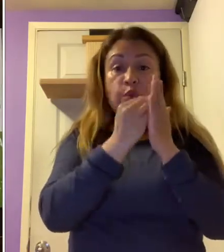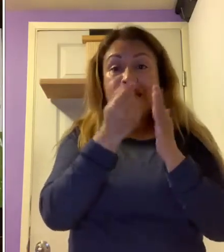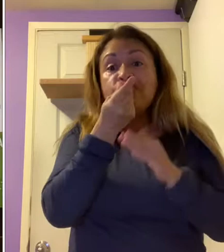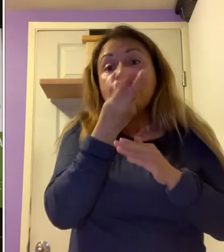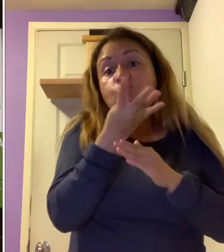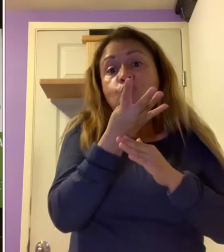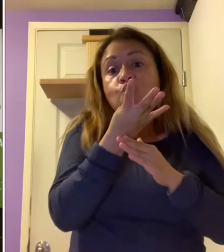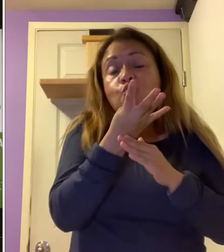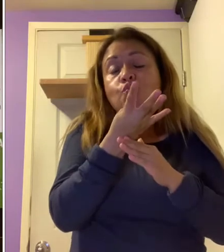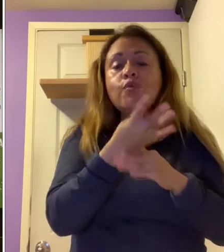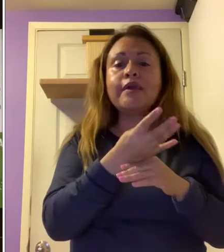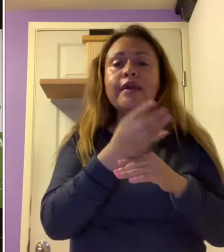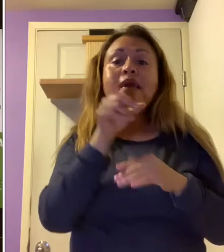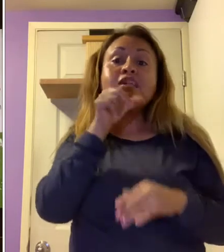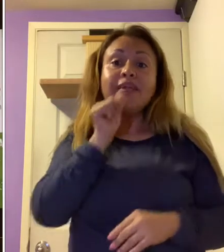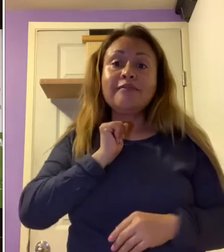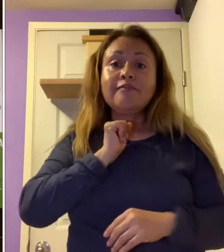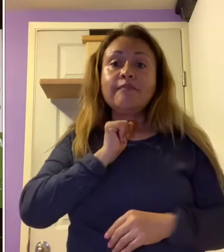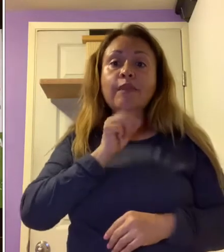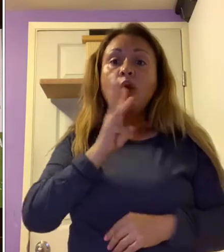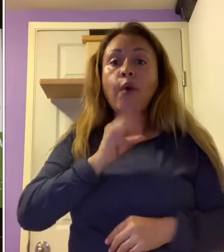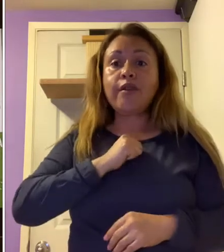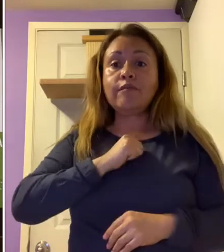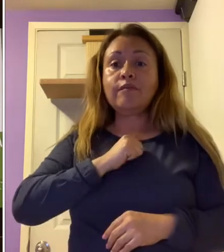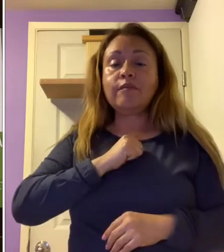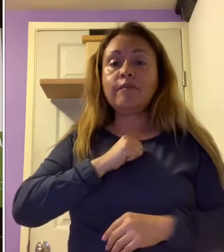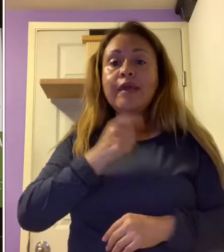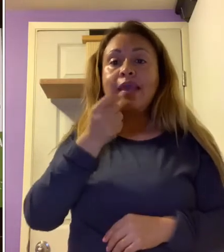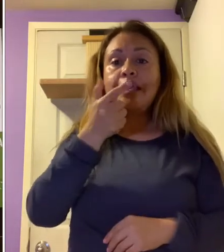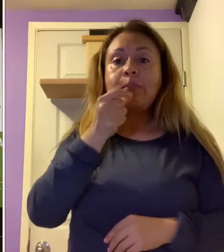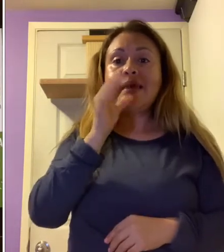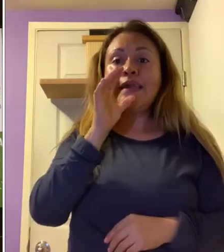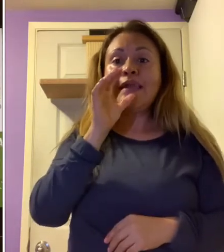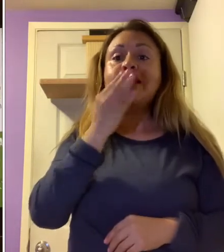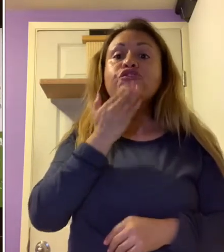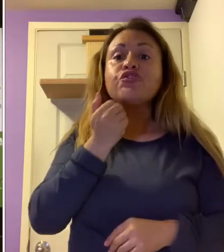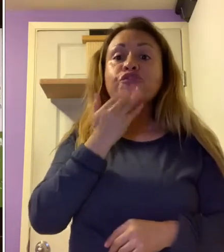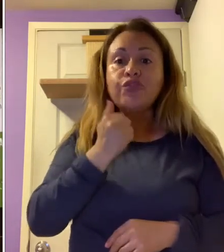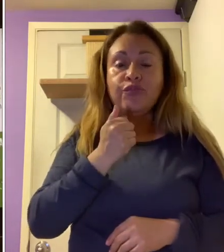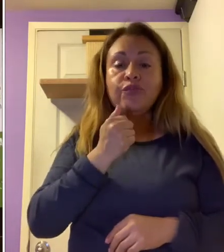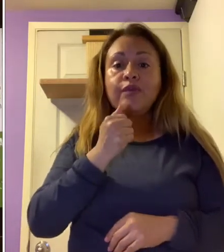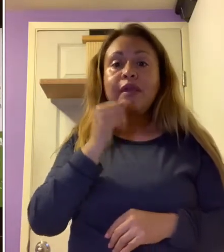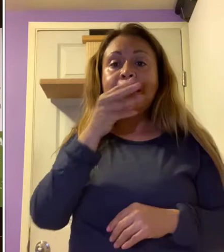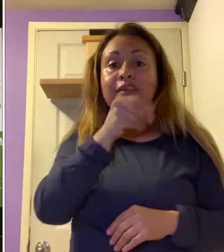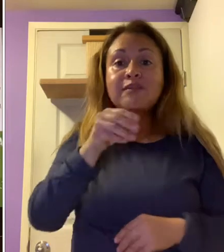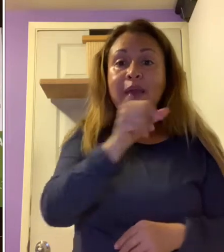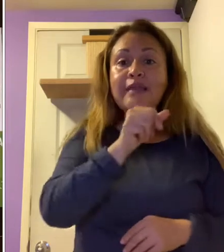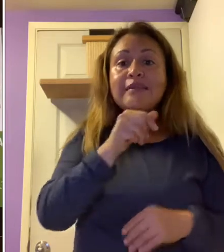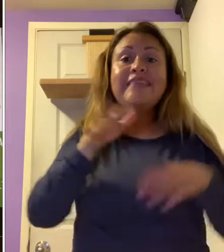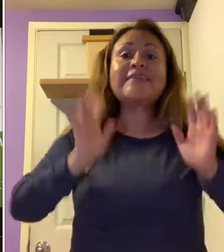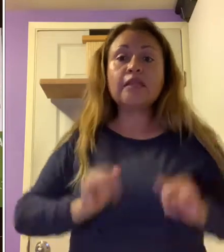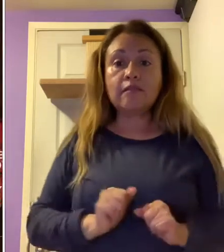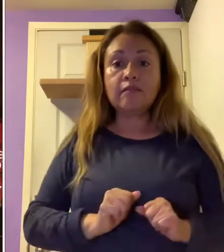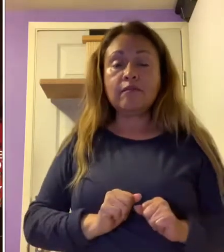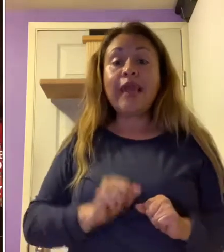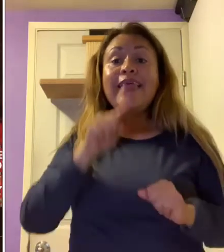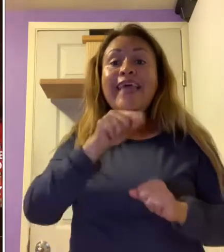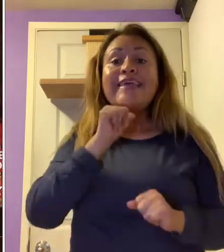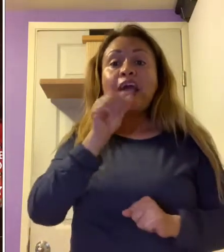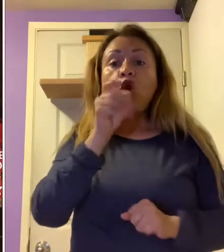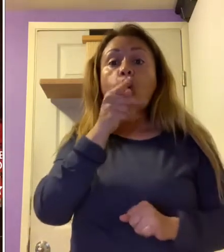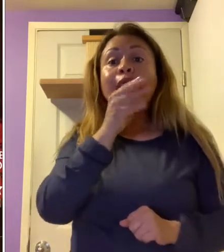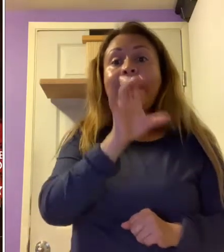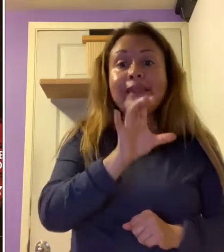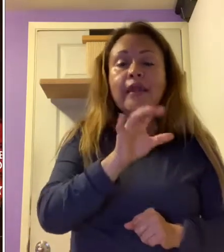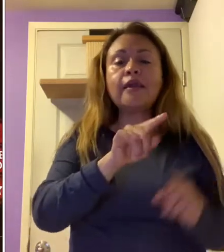minute, which is exactly what you want to see. This is chicken, water, touch of cane sugar, salt, spices, that's it. Applegate is